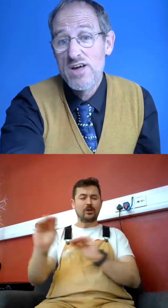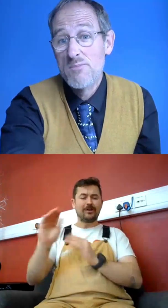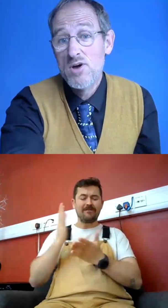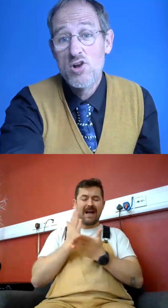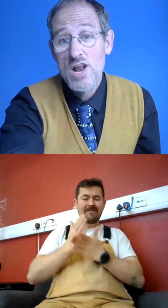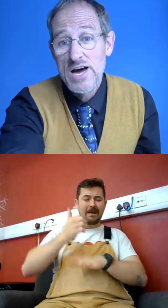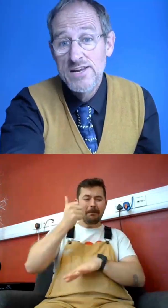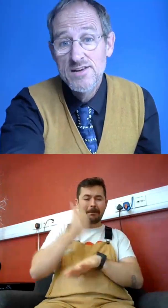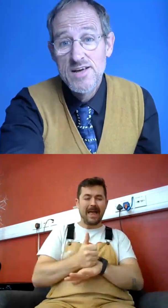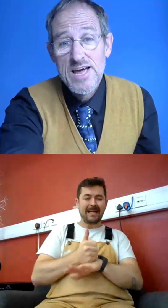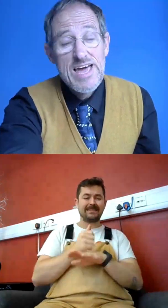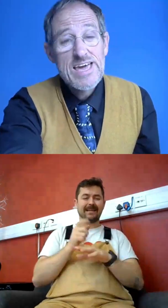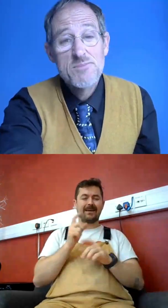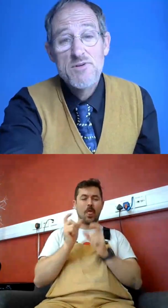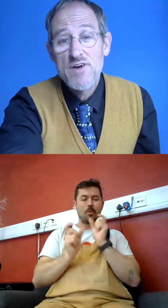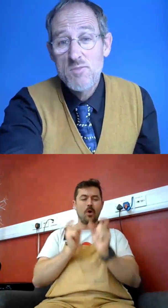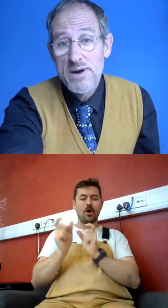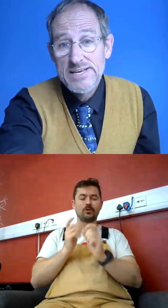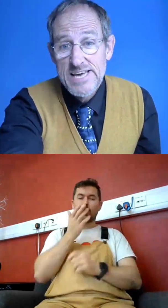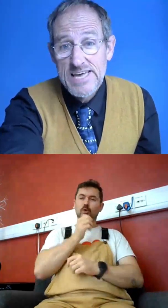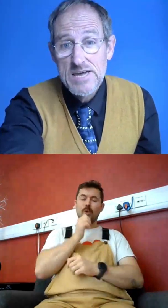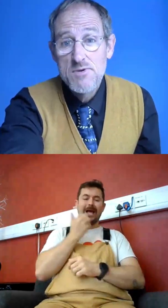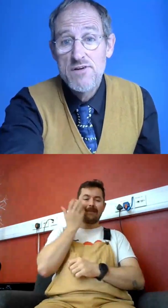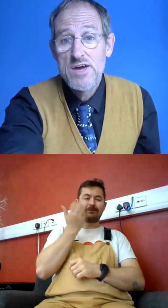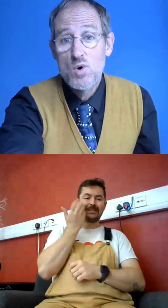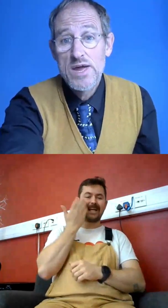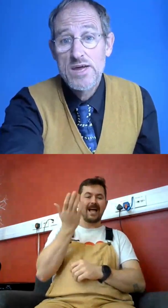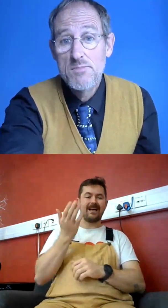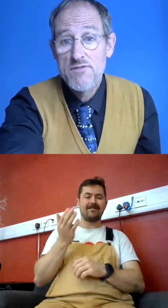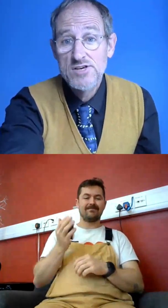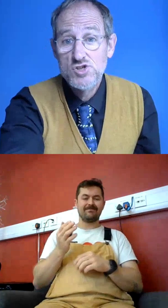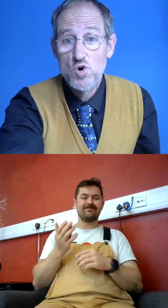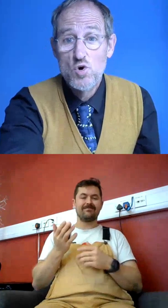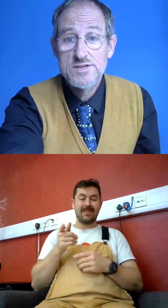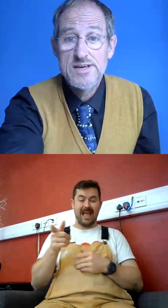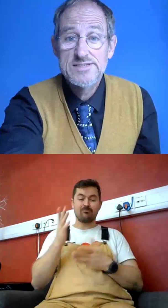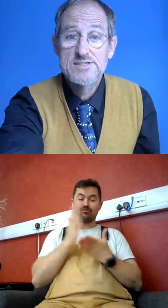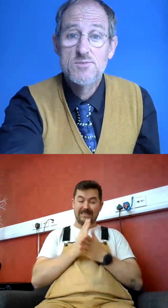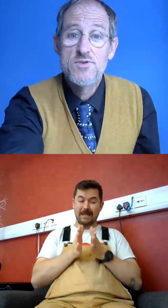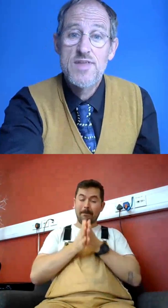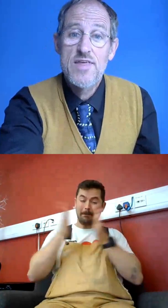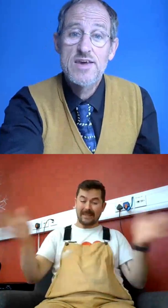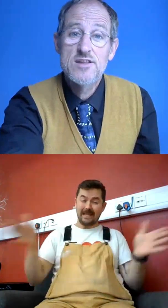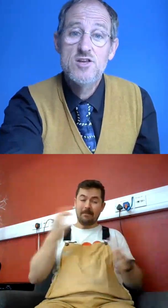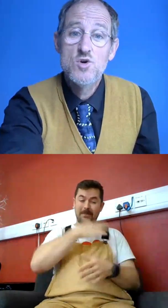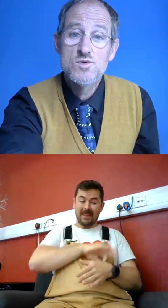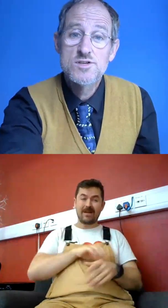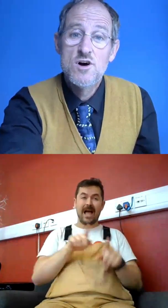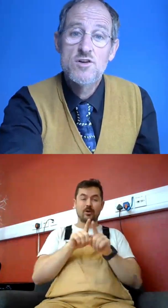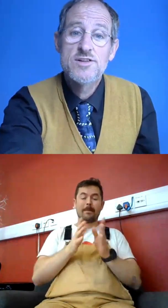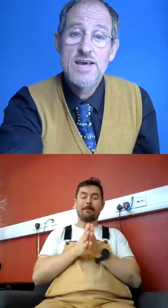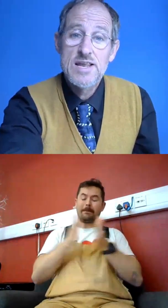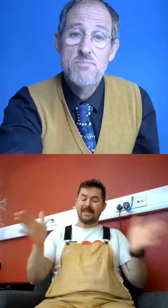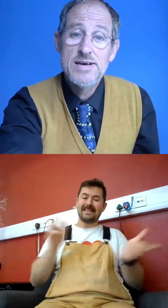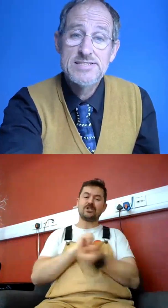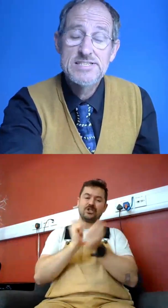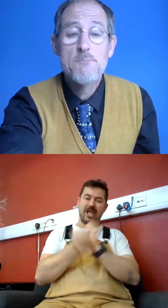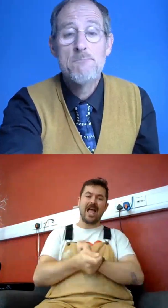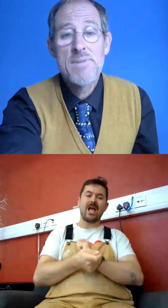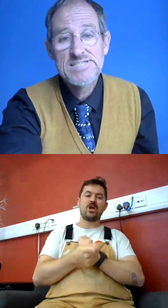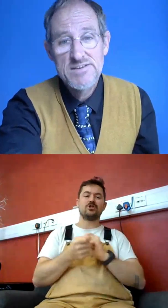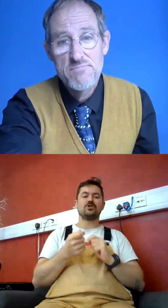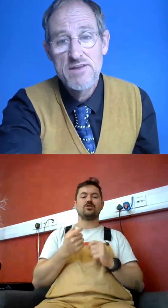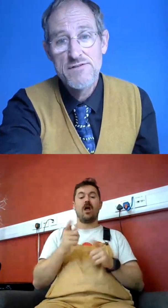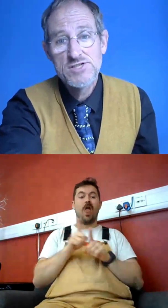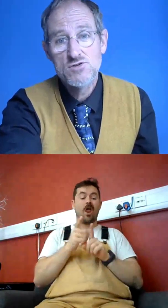be online. It can be very basic. It can be very quick. It can be very short. It's something that they can use on a daily